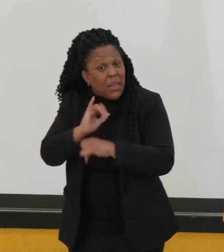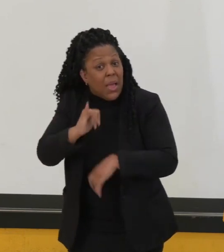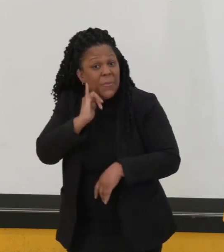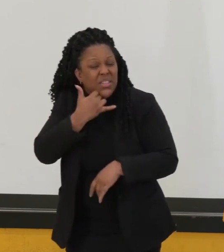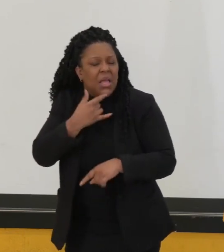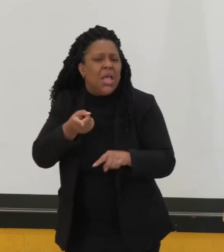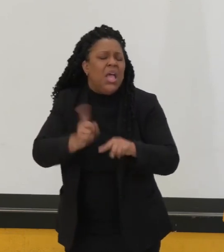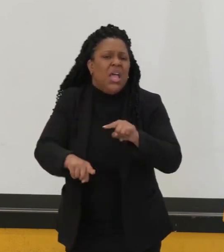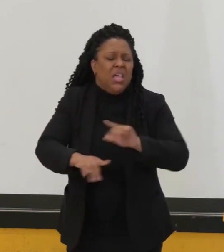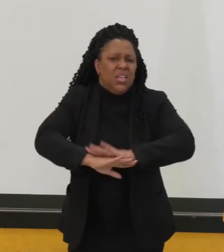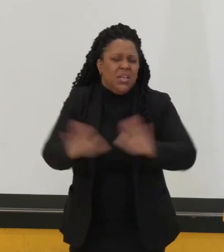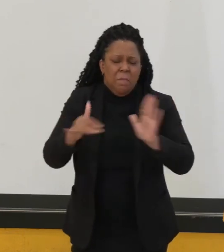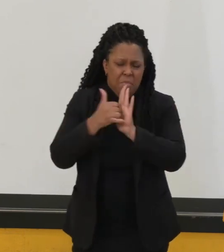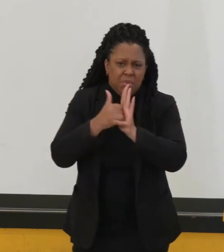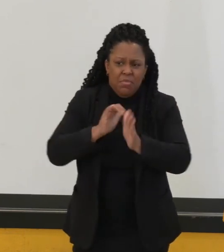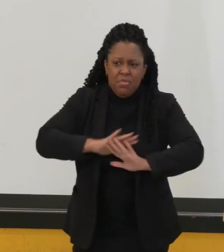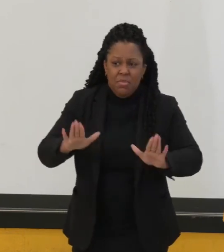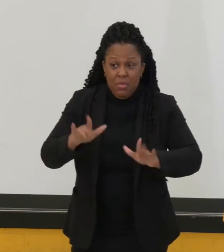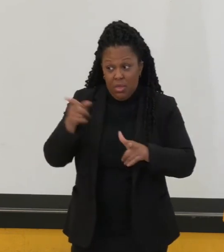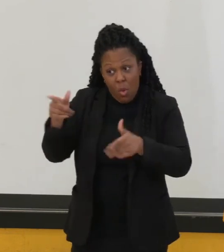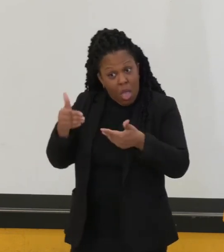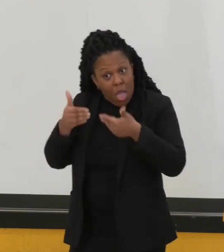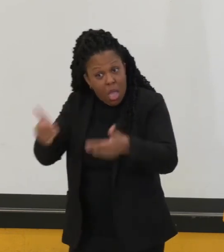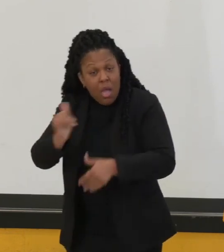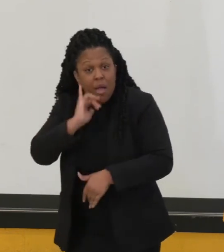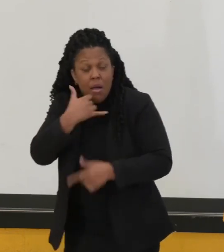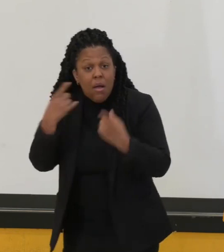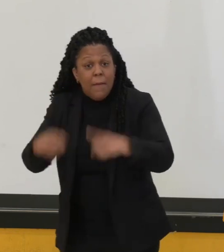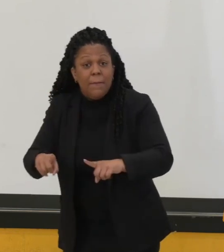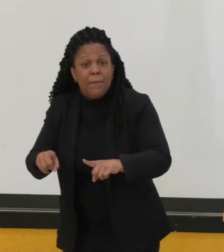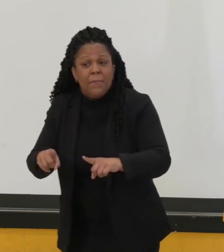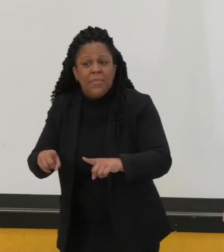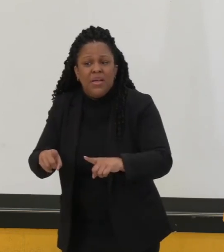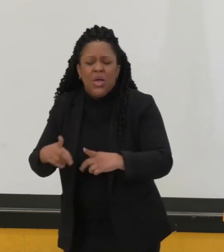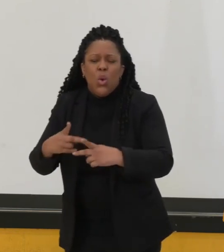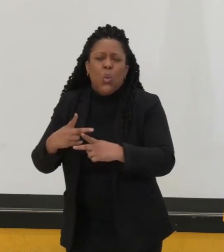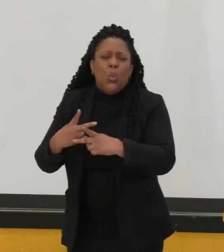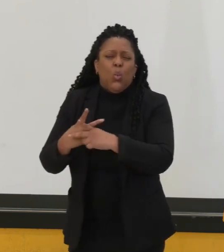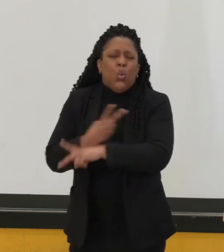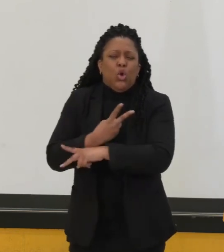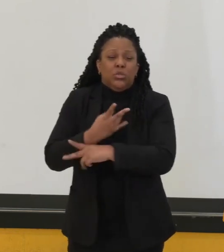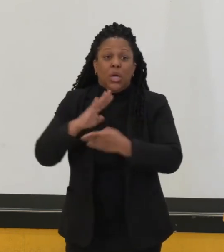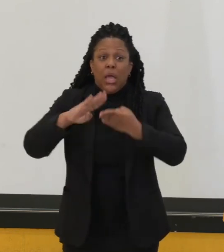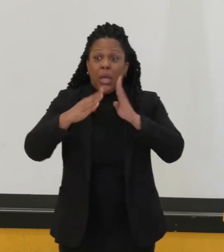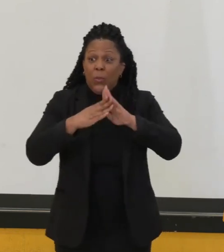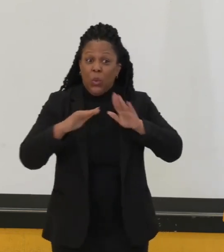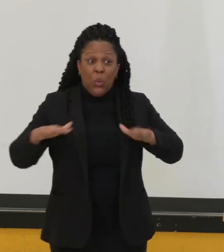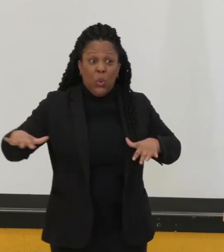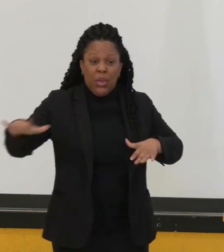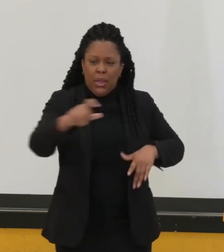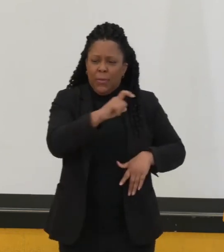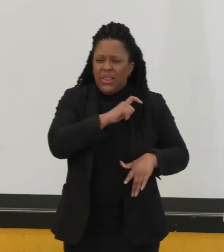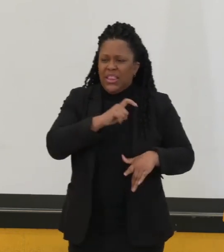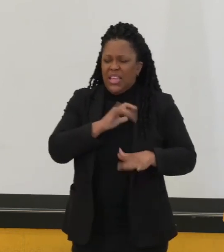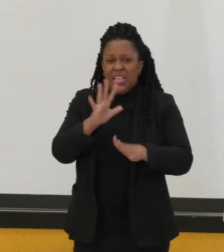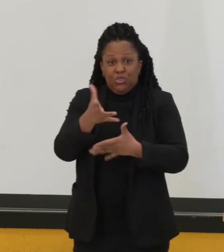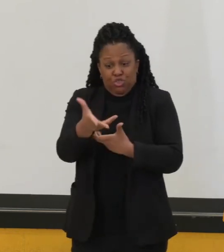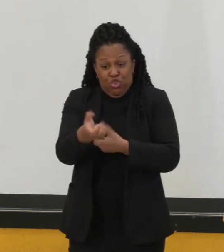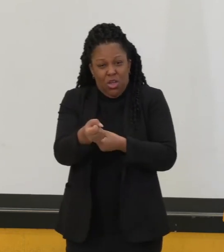mistakes has not only further eroded trust between law enforcement and the communities that they serve, that they are charged with